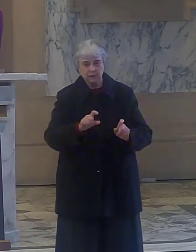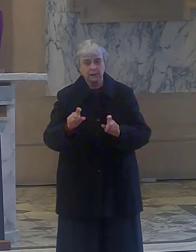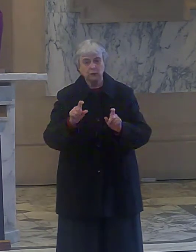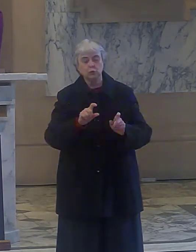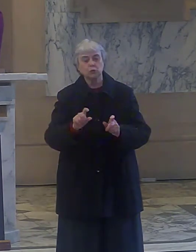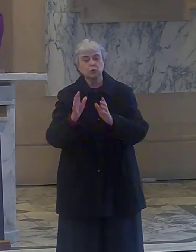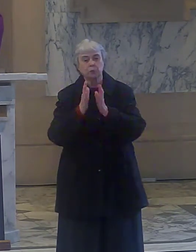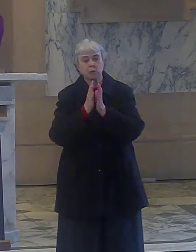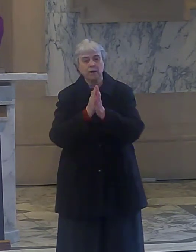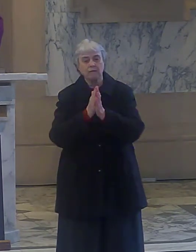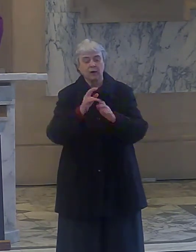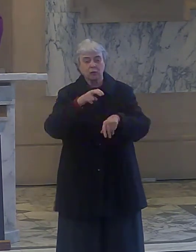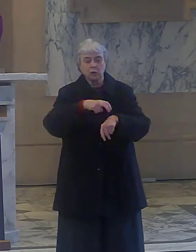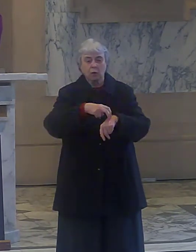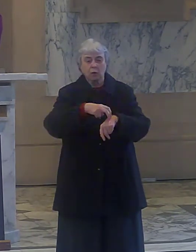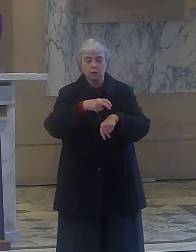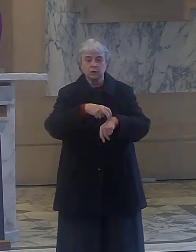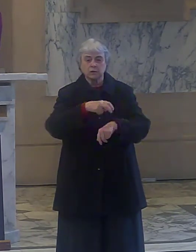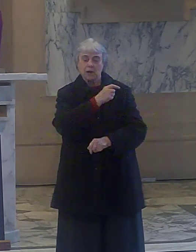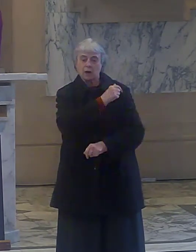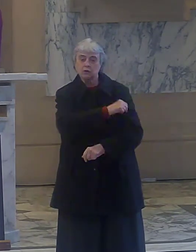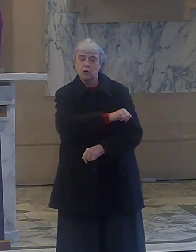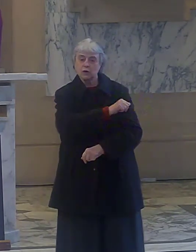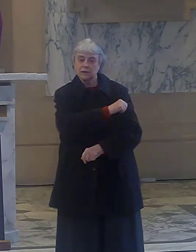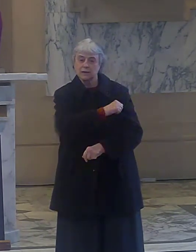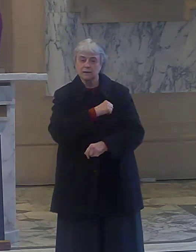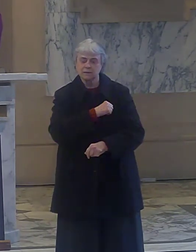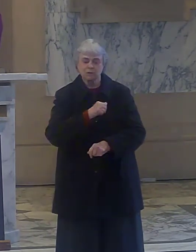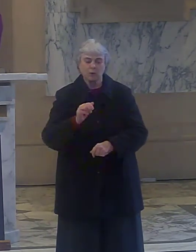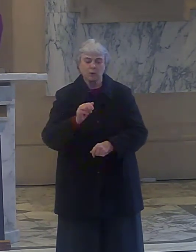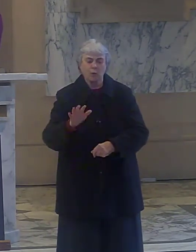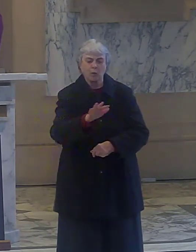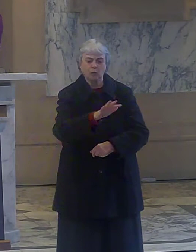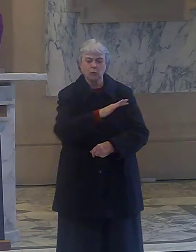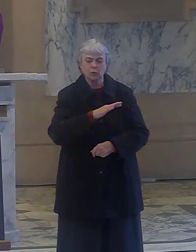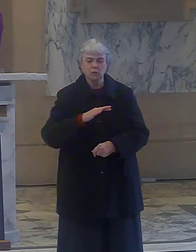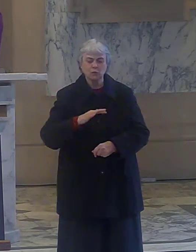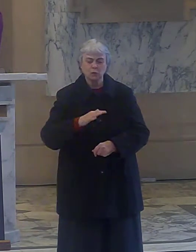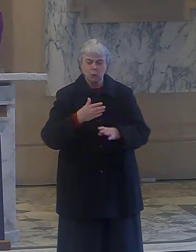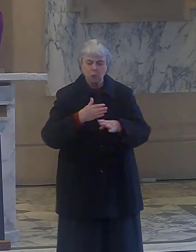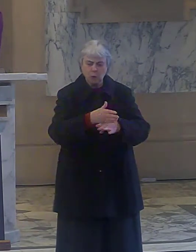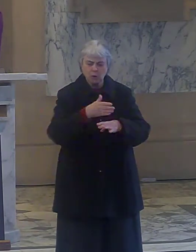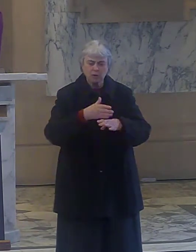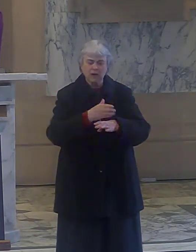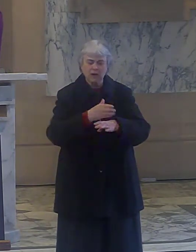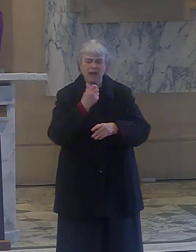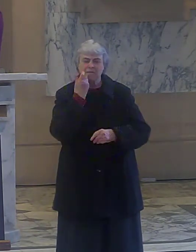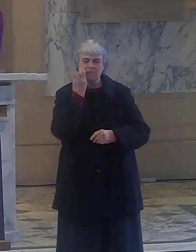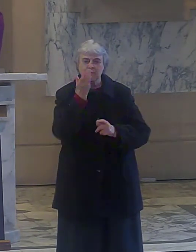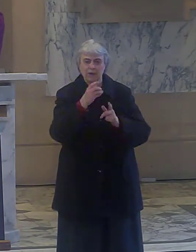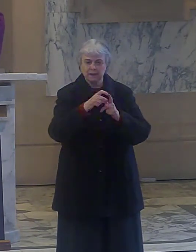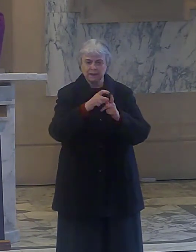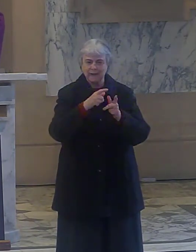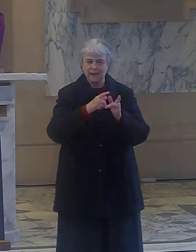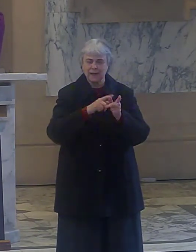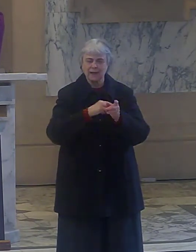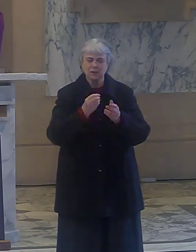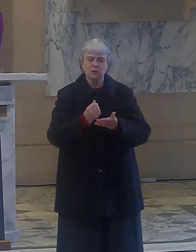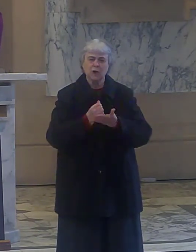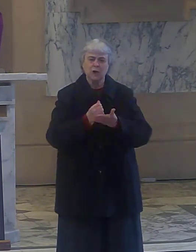for our doctors and nurses all those who work every day to relieve